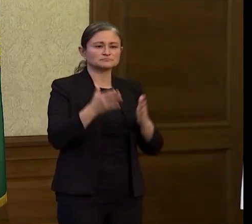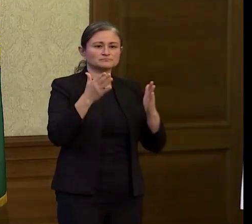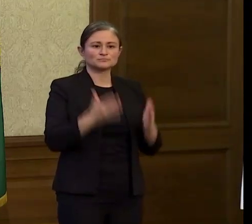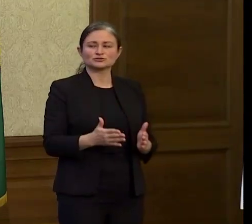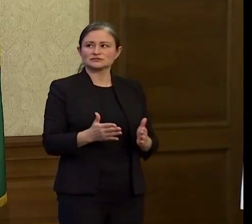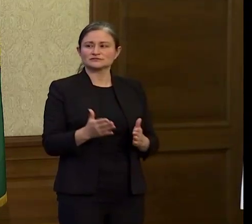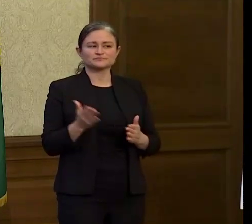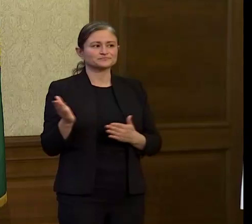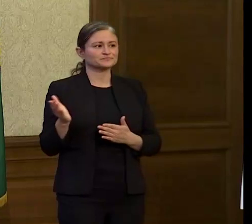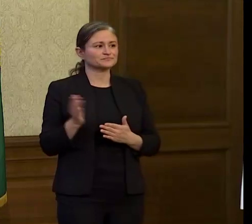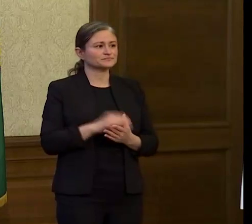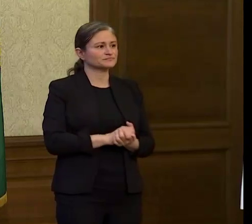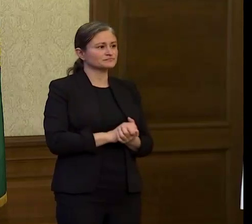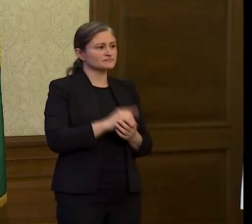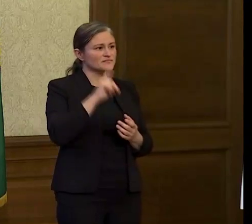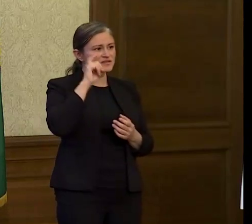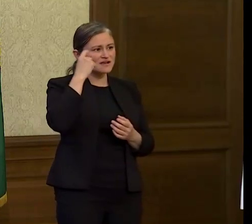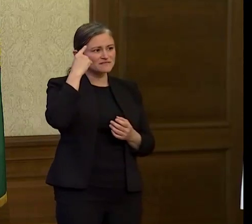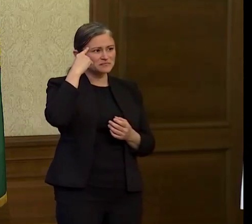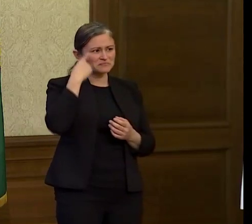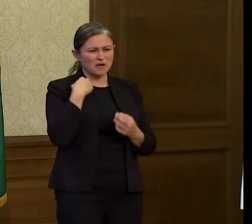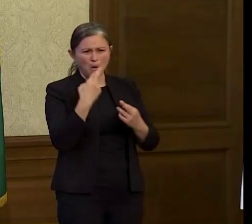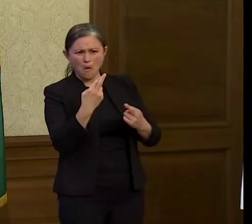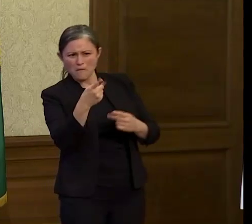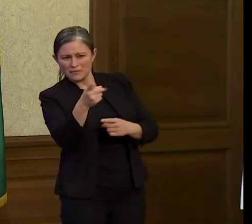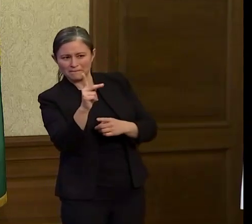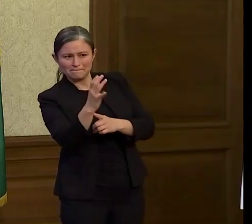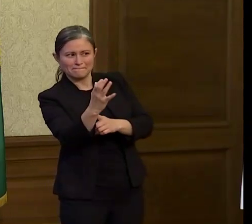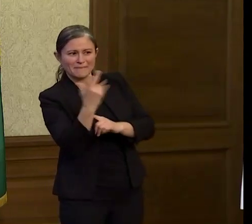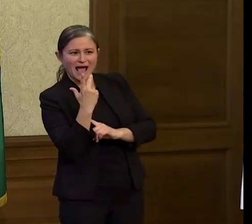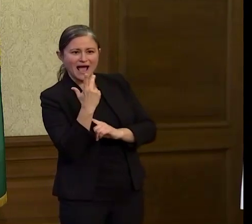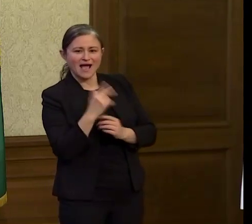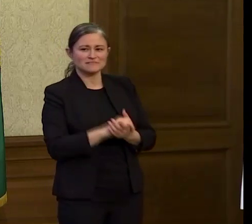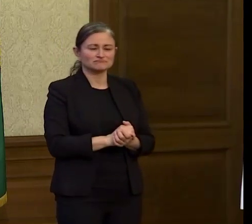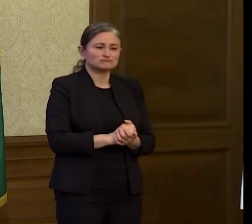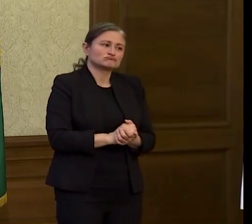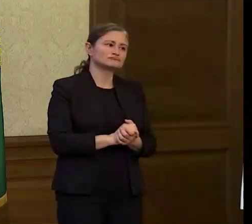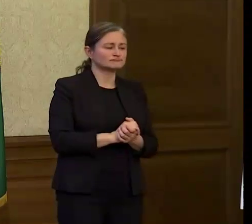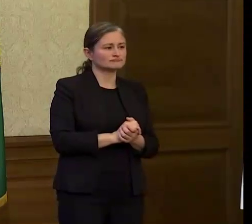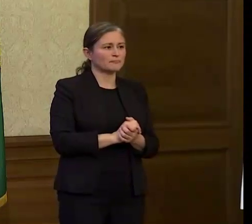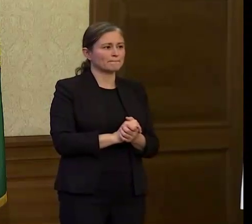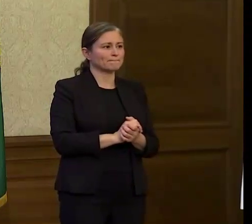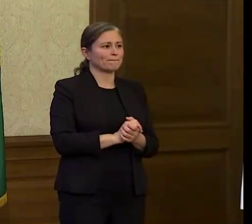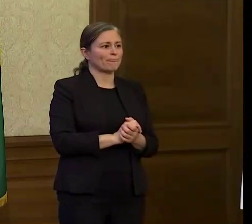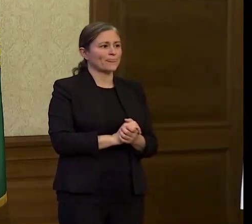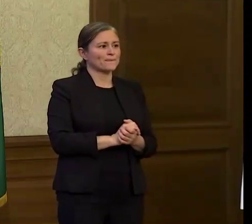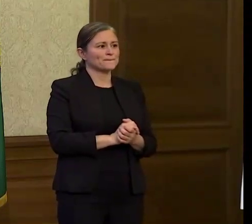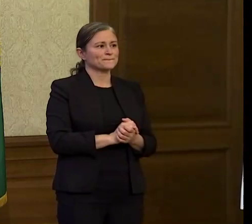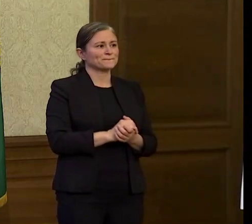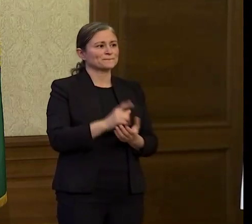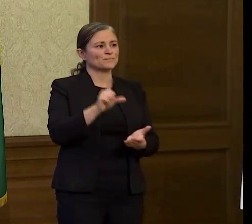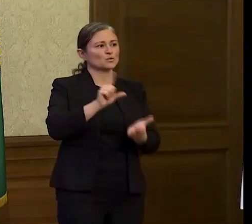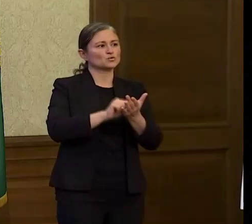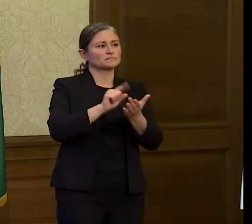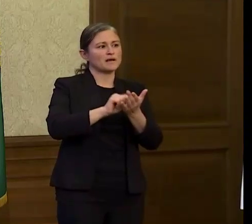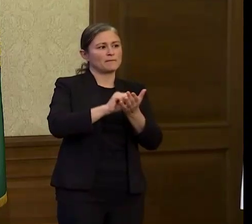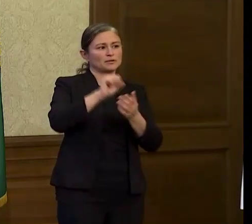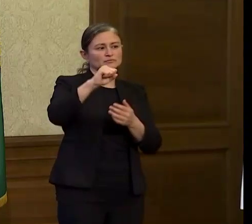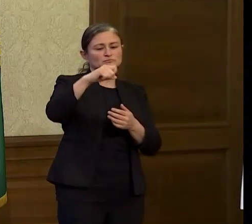Drew will wait for you to come back later, we hope. We'll go to Jim Camden with Spokesman Review. Yes, I'm